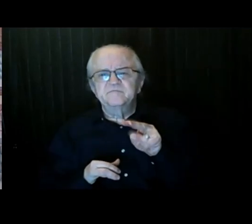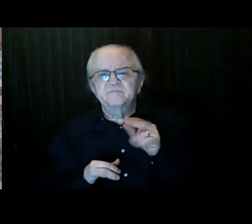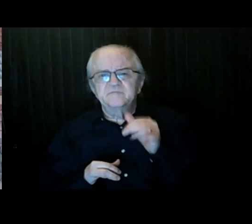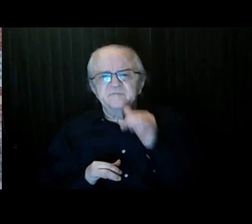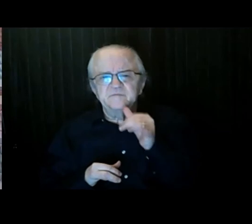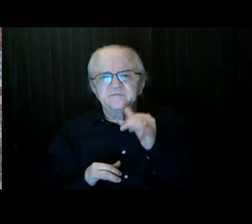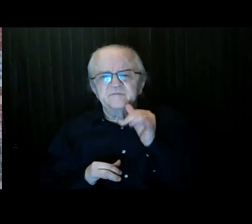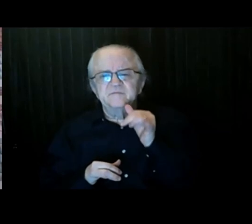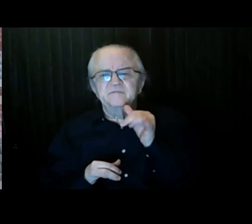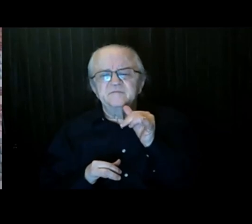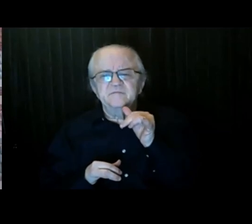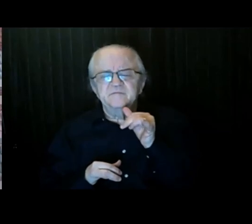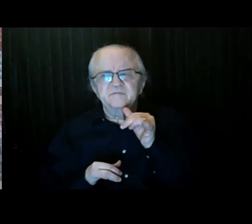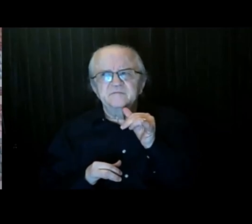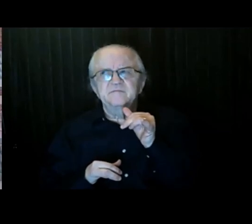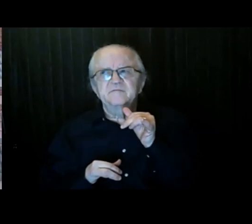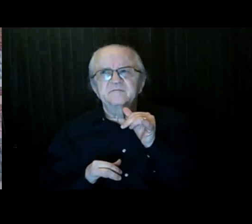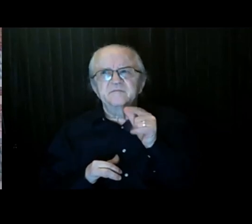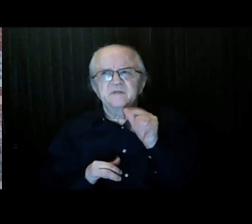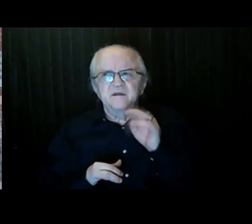gambling, never there.